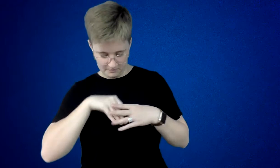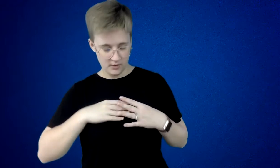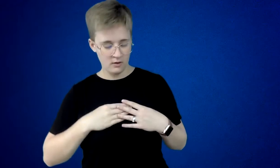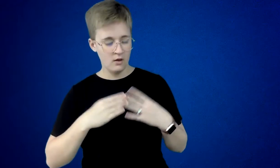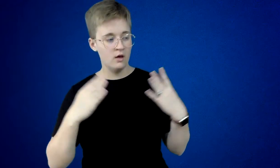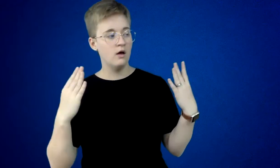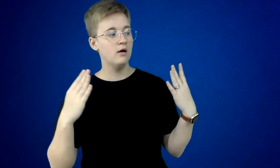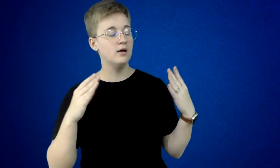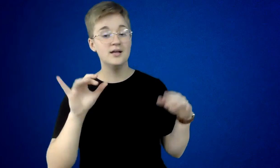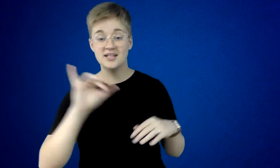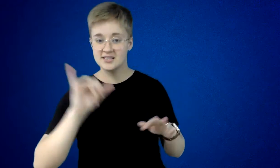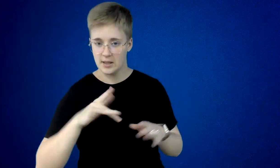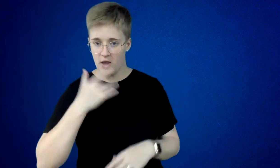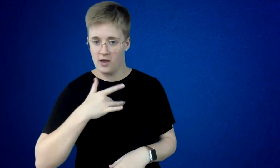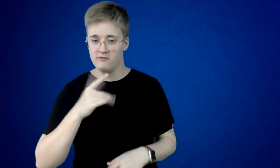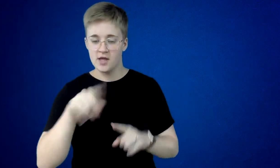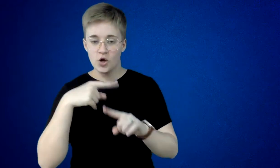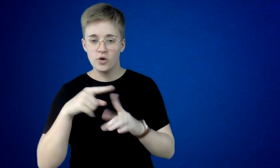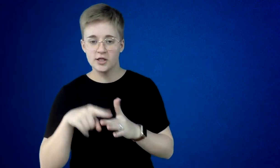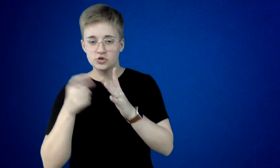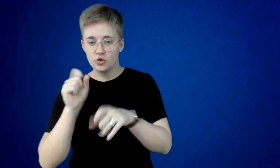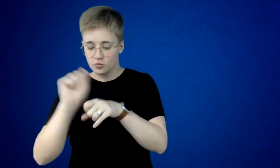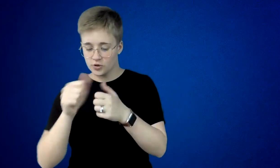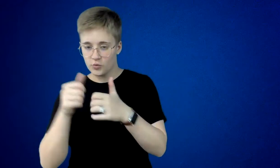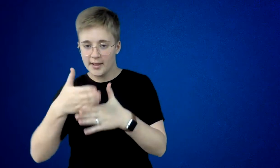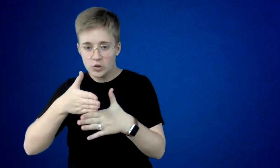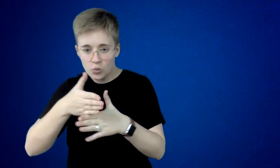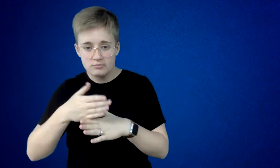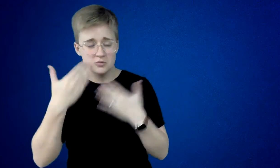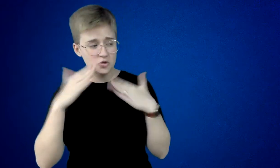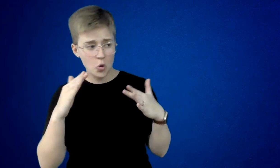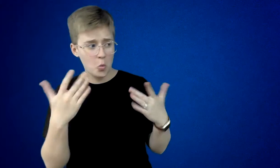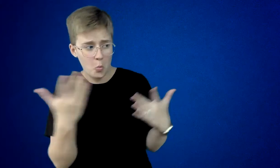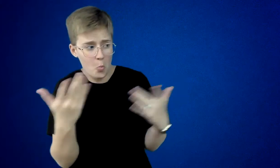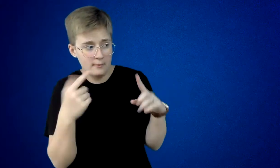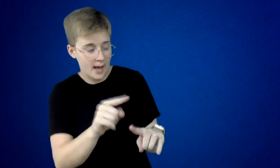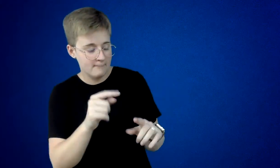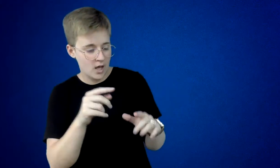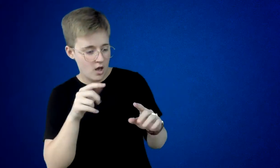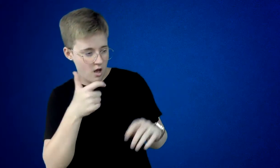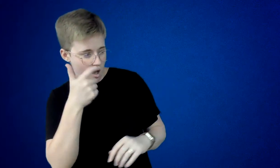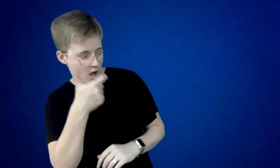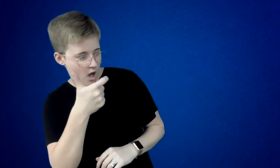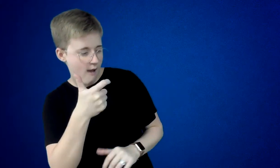up a piece of wood and started working on it, not knowing what it would be, and then watching it turn into something he